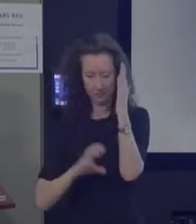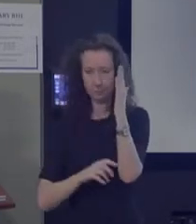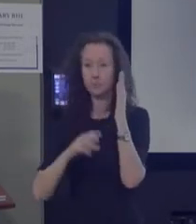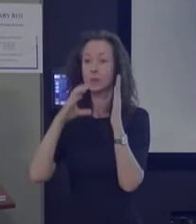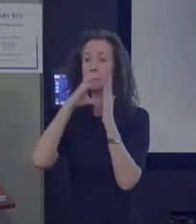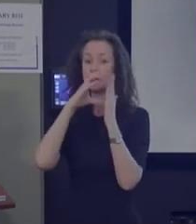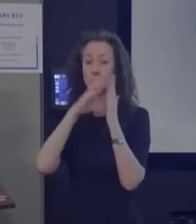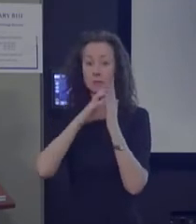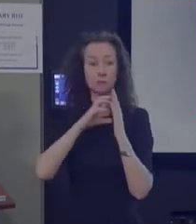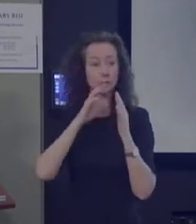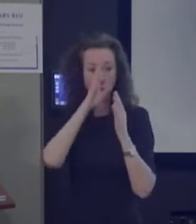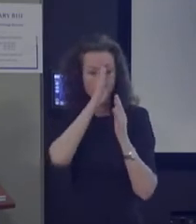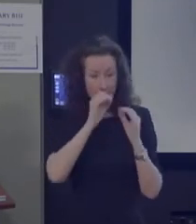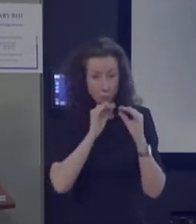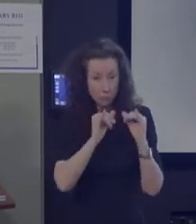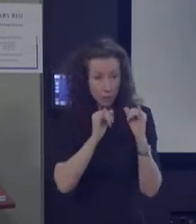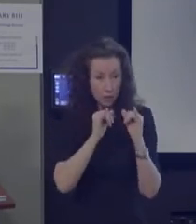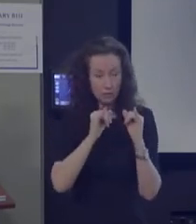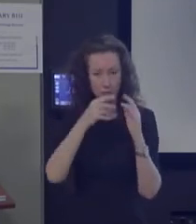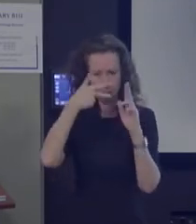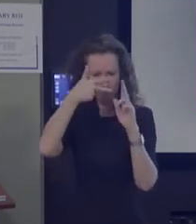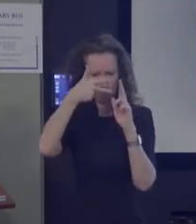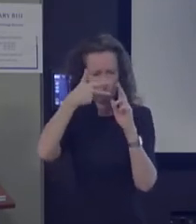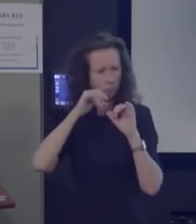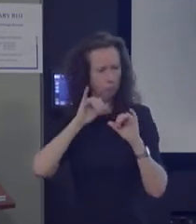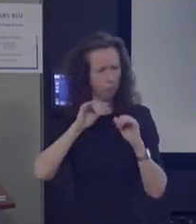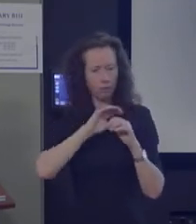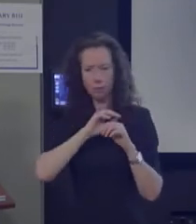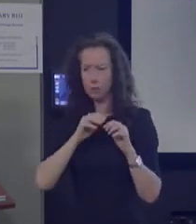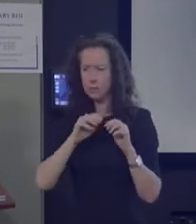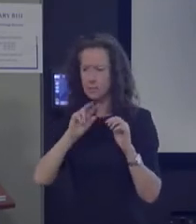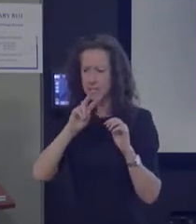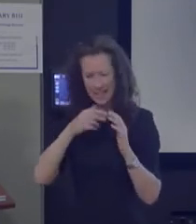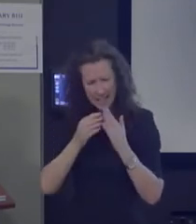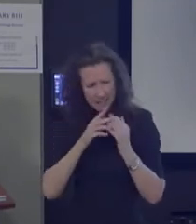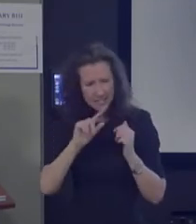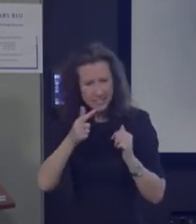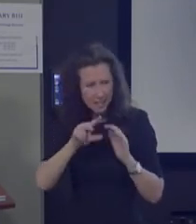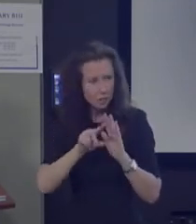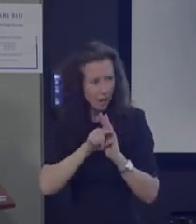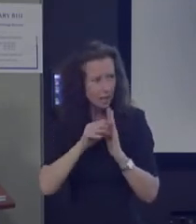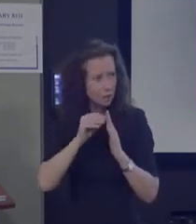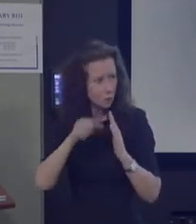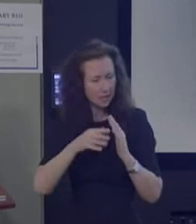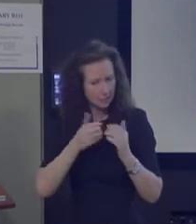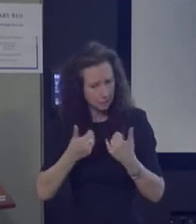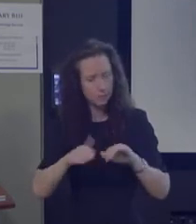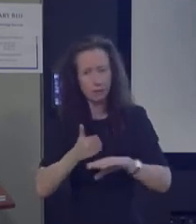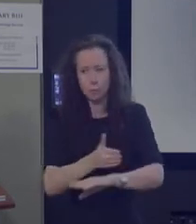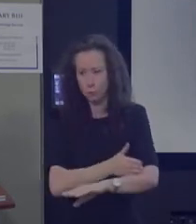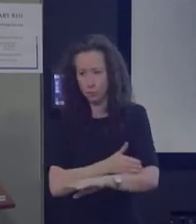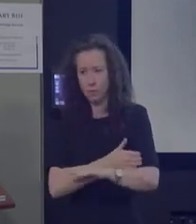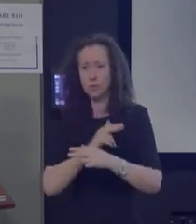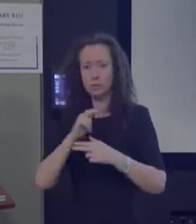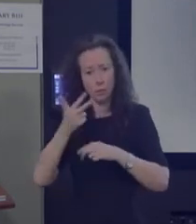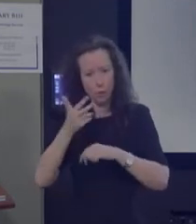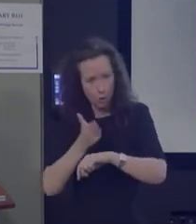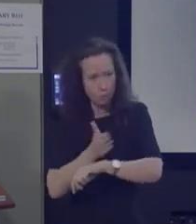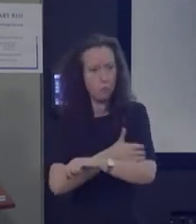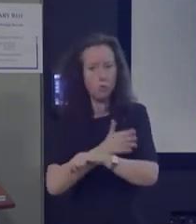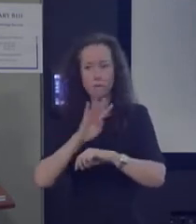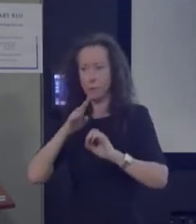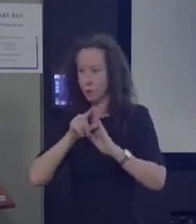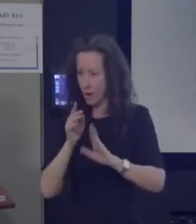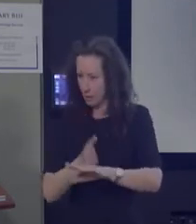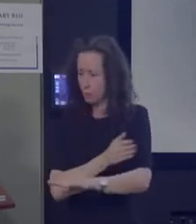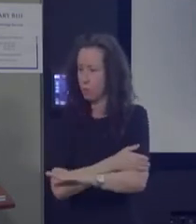3 grades show immediate gains. Even the 2nd grade children wind up after instruction doing as well as the 4th grade children